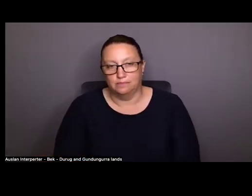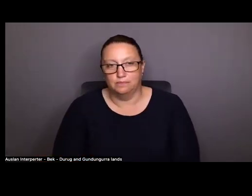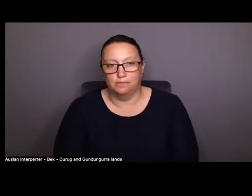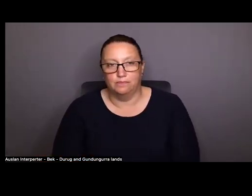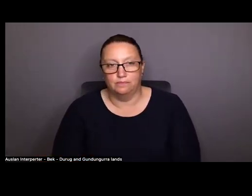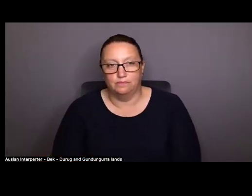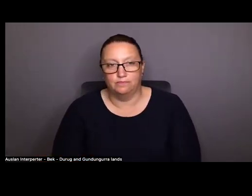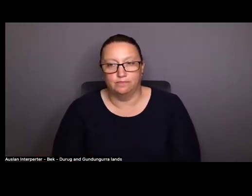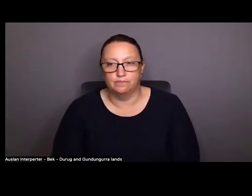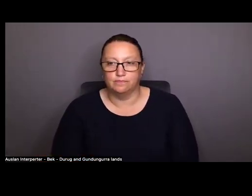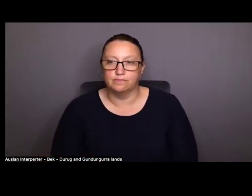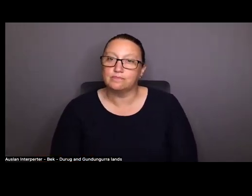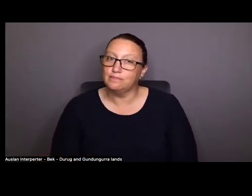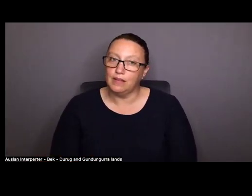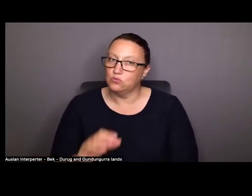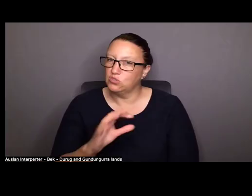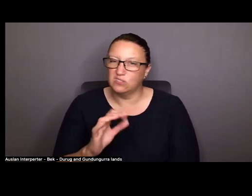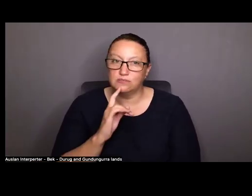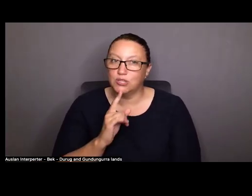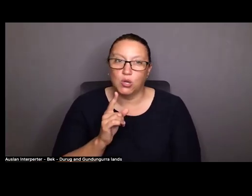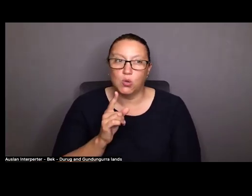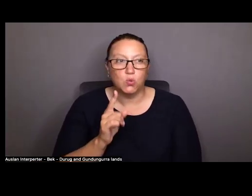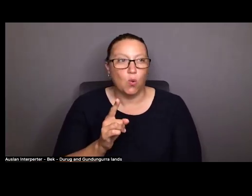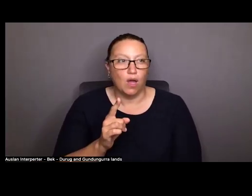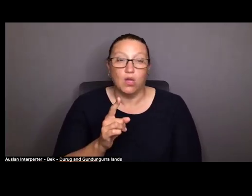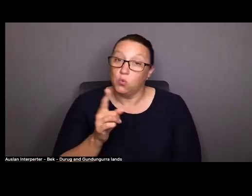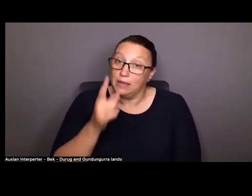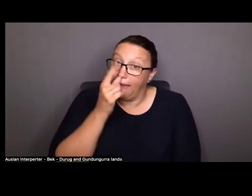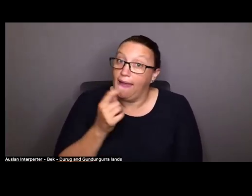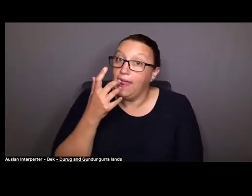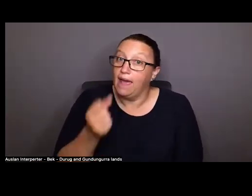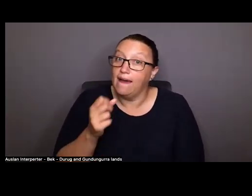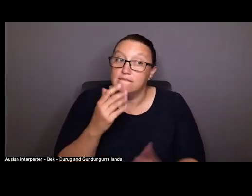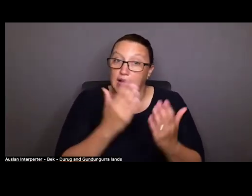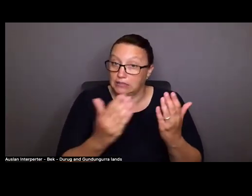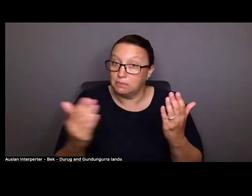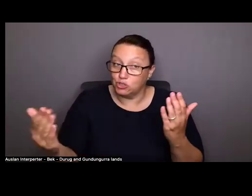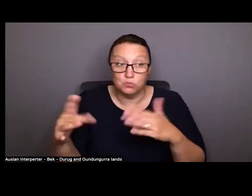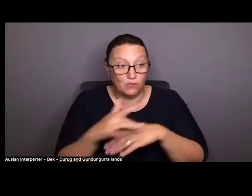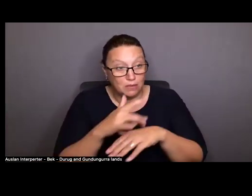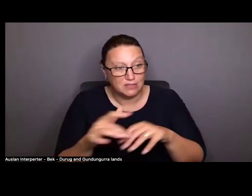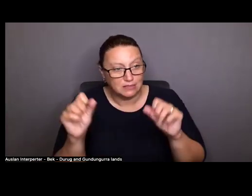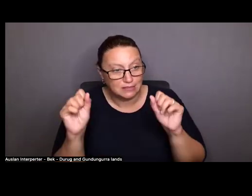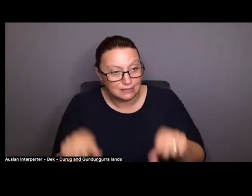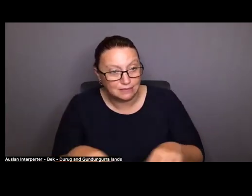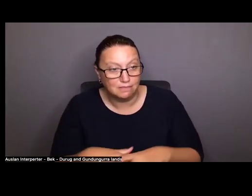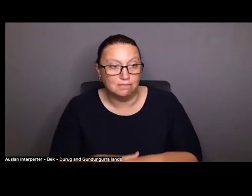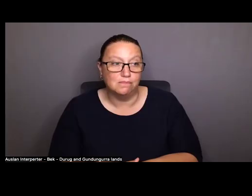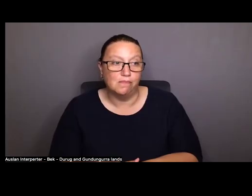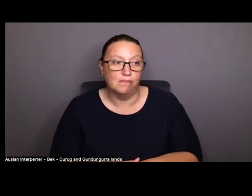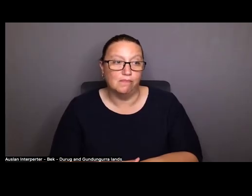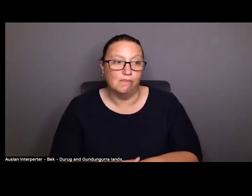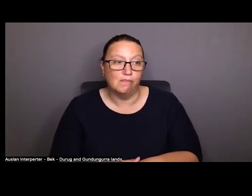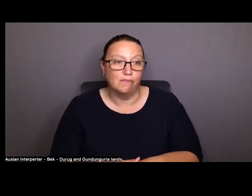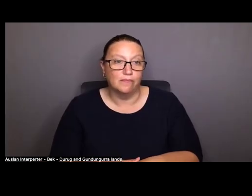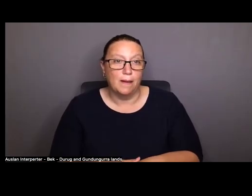So if that's not to say that you won't have outcomes like exhibitions or performances as part of your